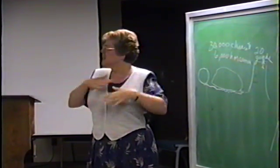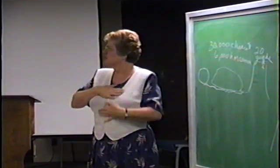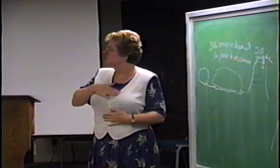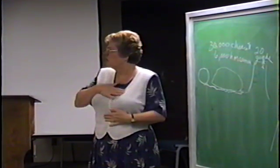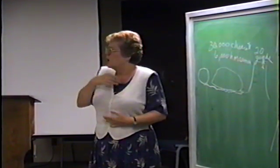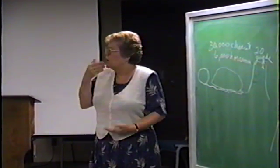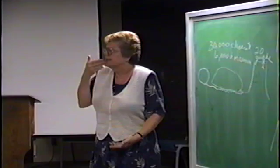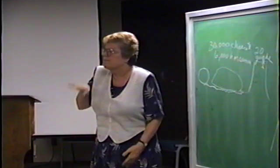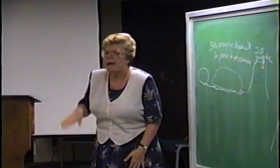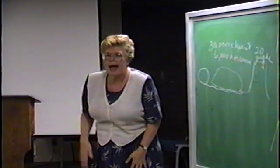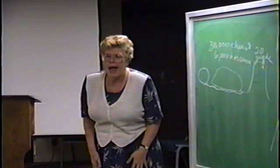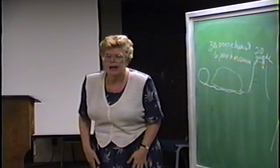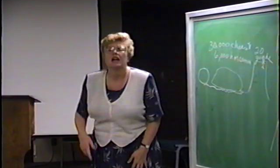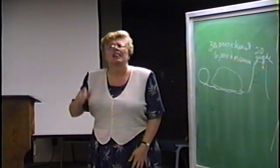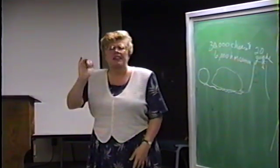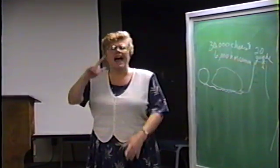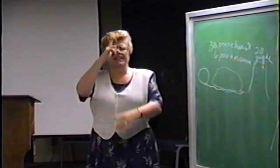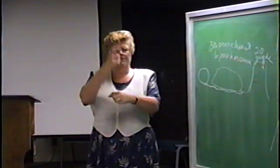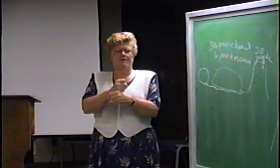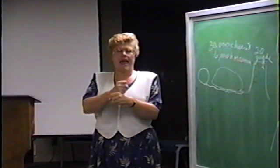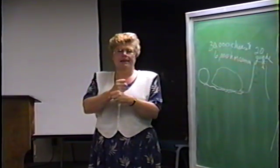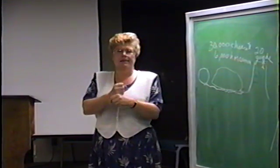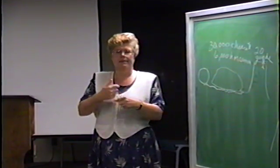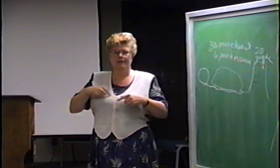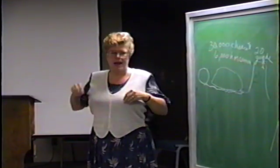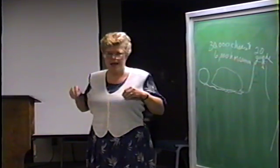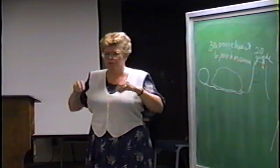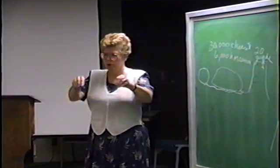And enjoy walking back. That day, I